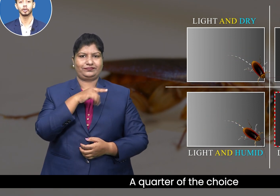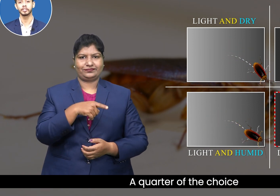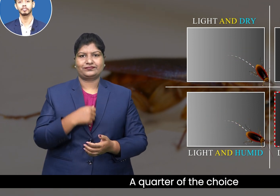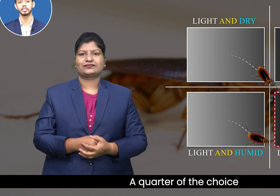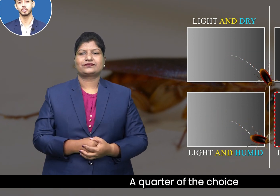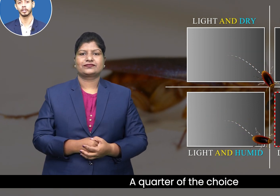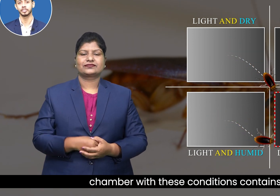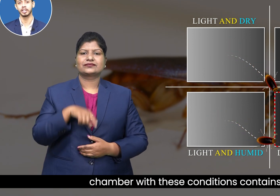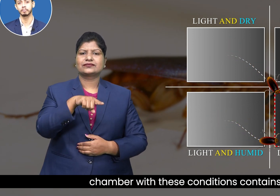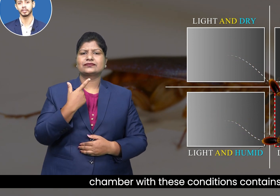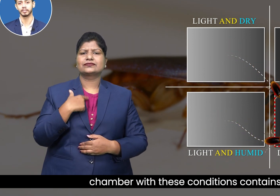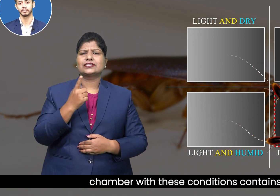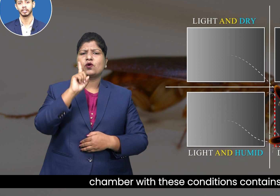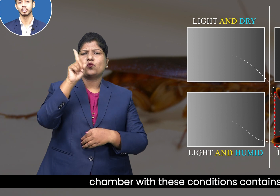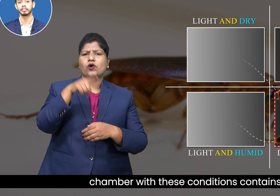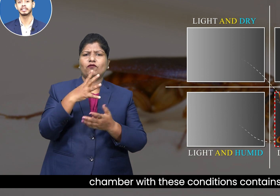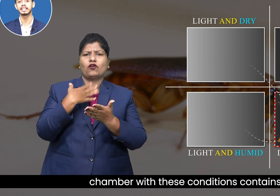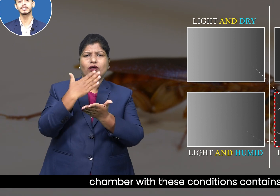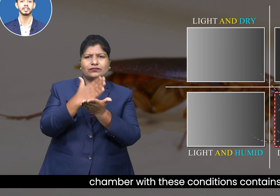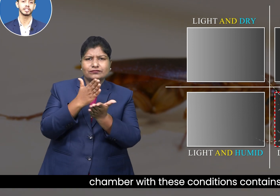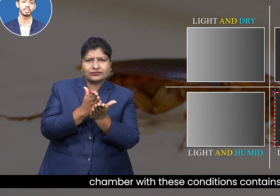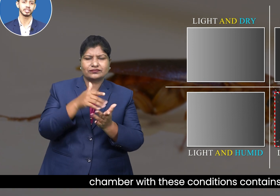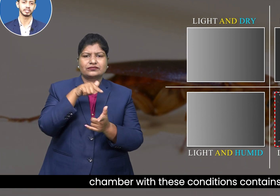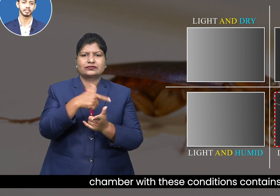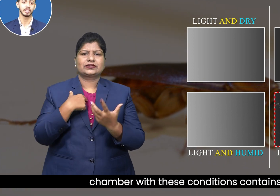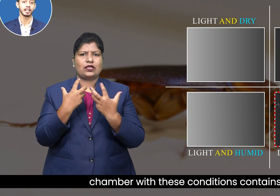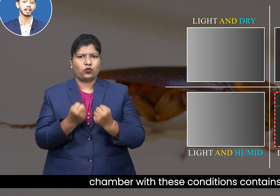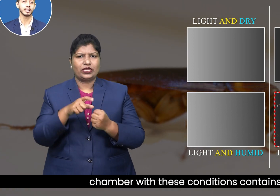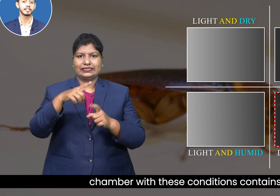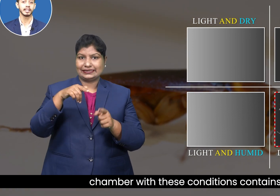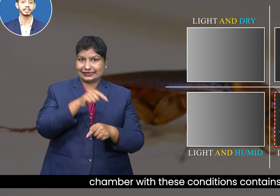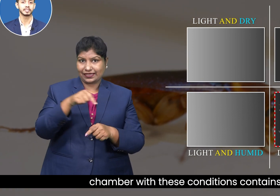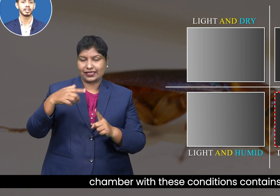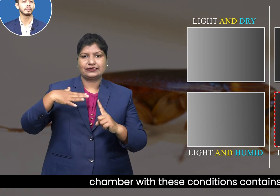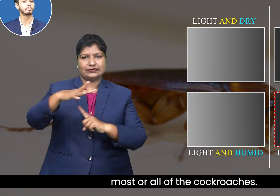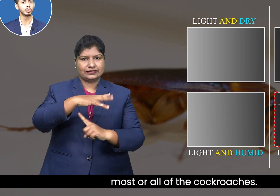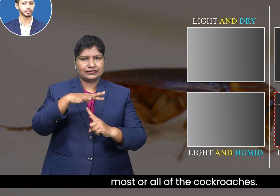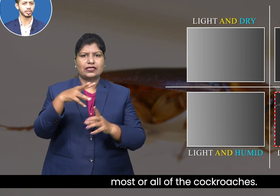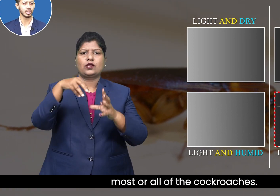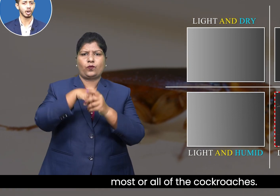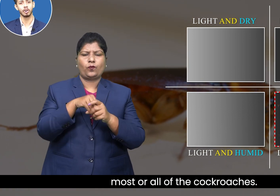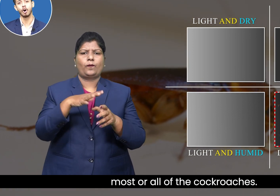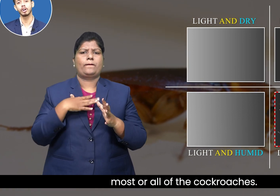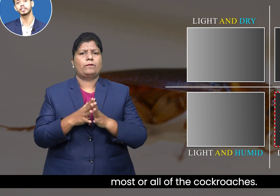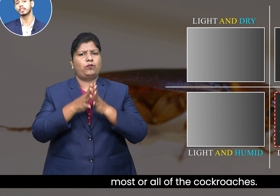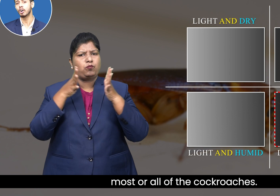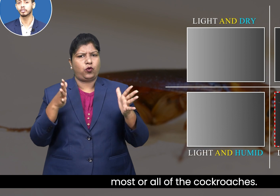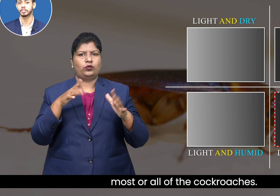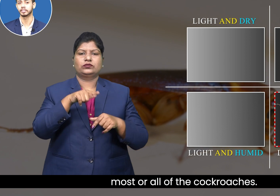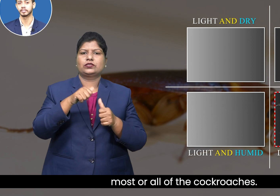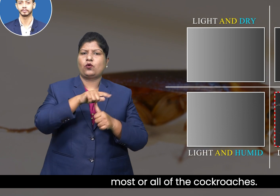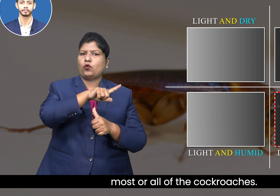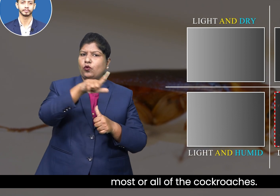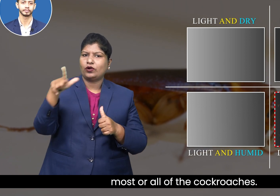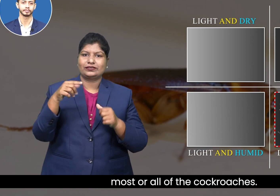A quarter of the choice chamber with these conditions contains most or all the